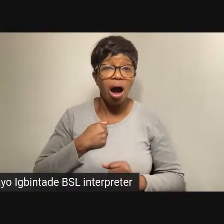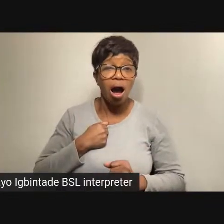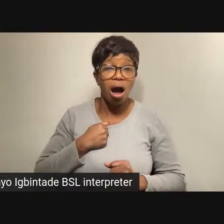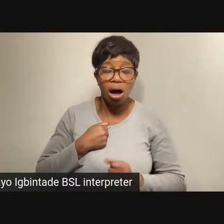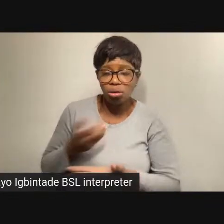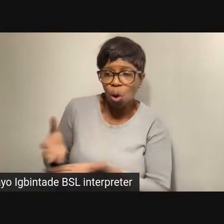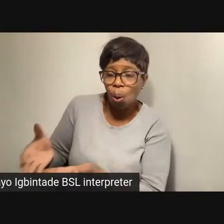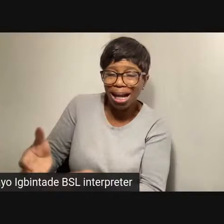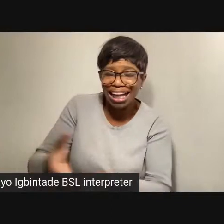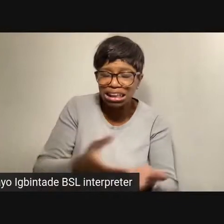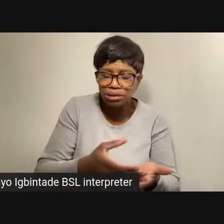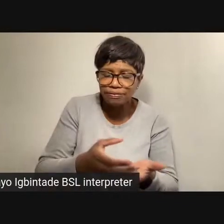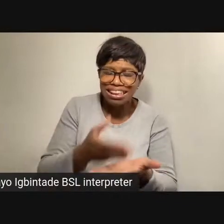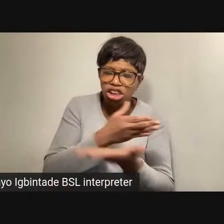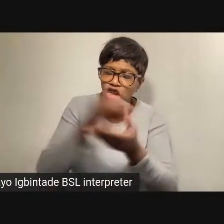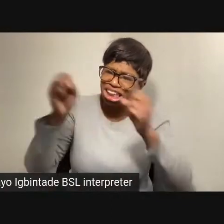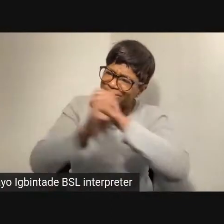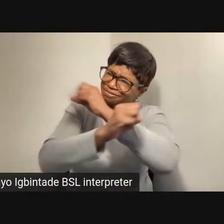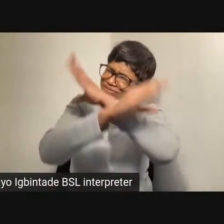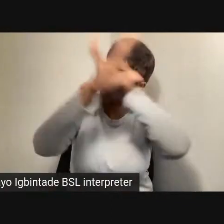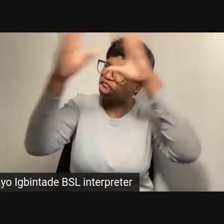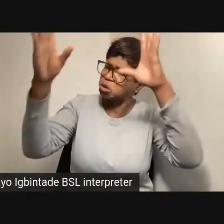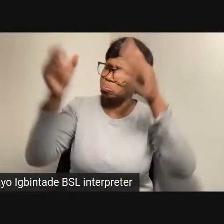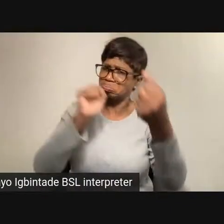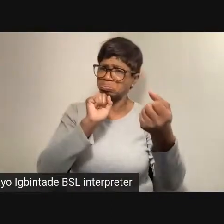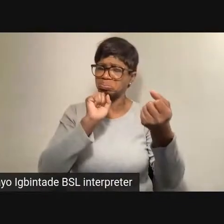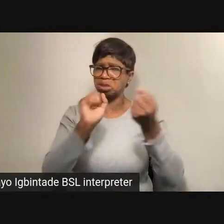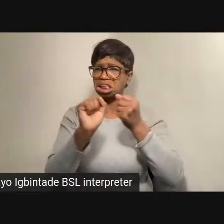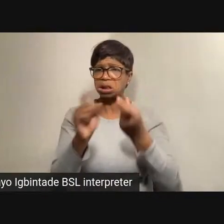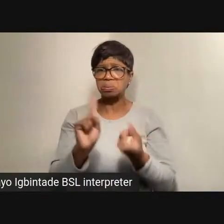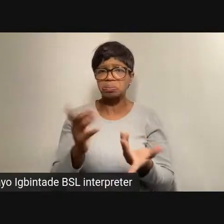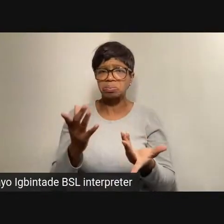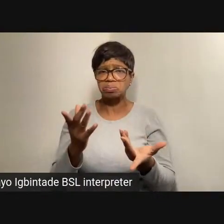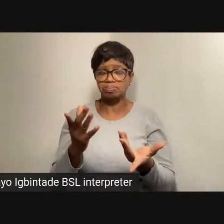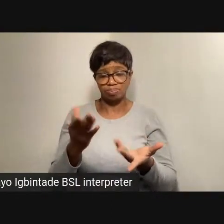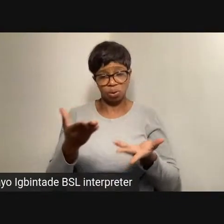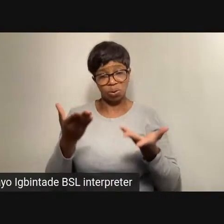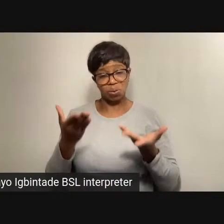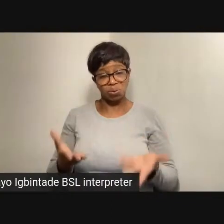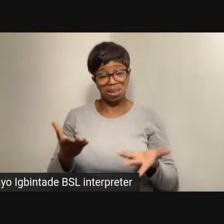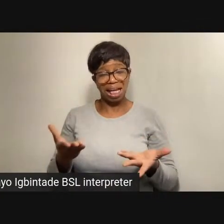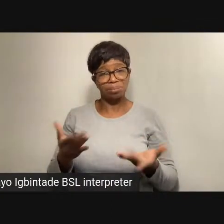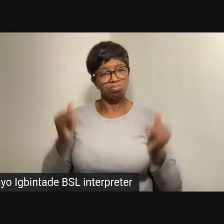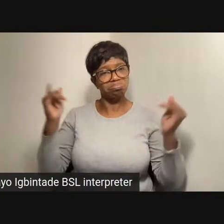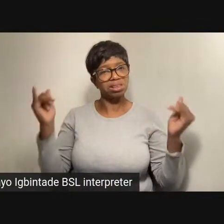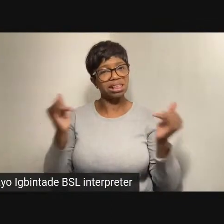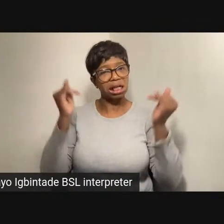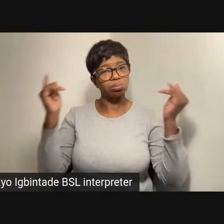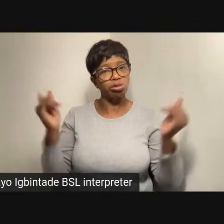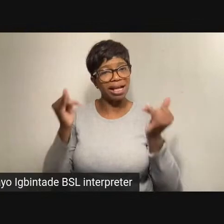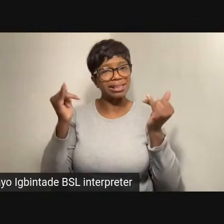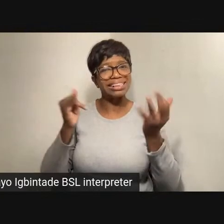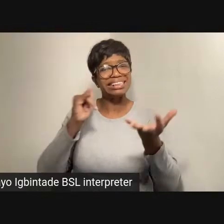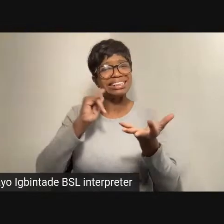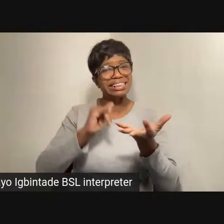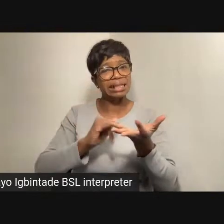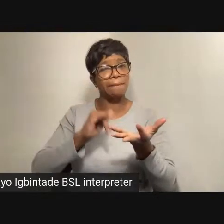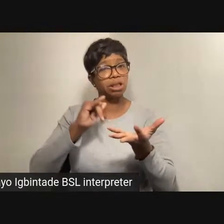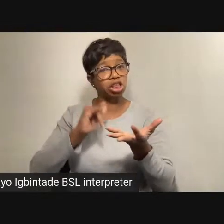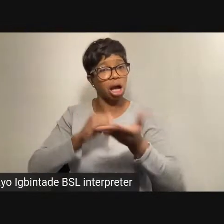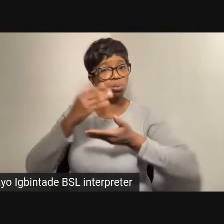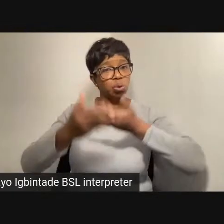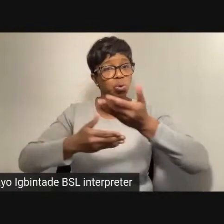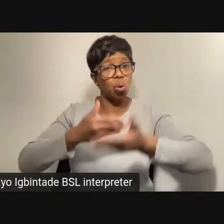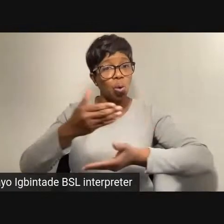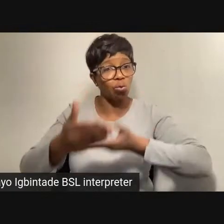shared vision of change. Today, we celebrate the Sam Sharpe story